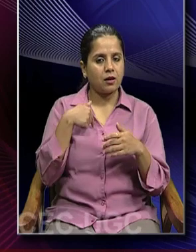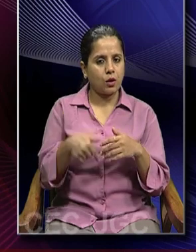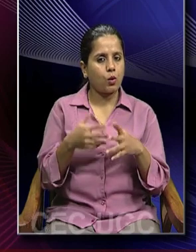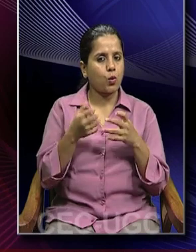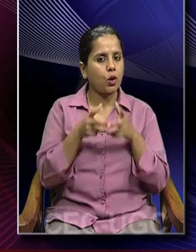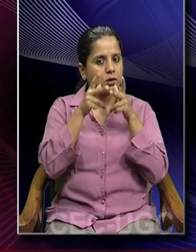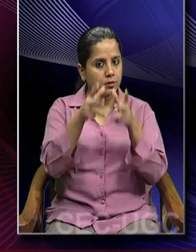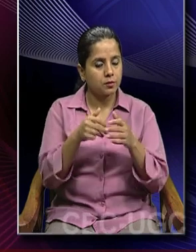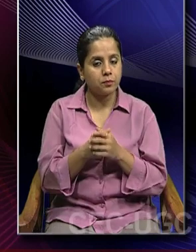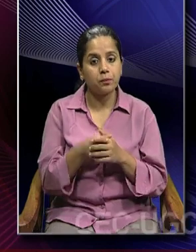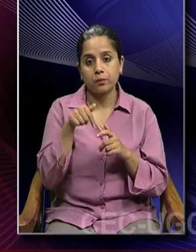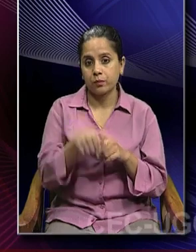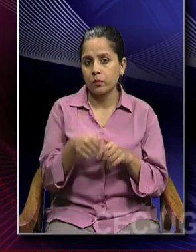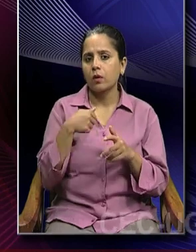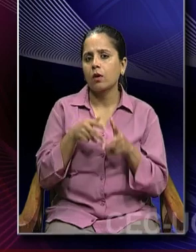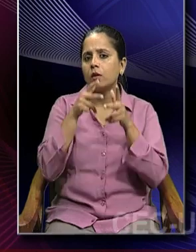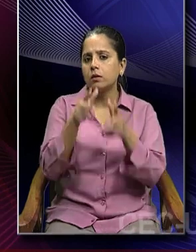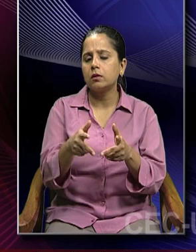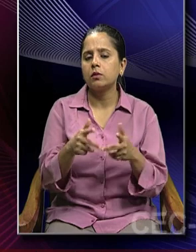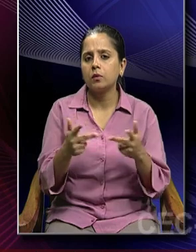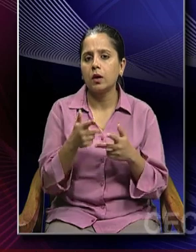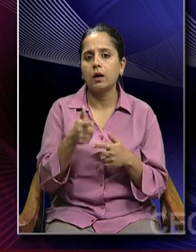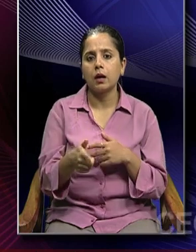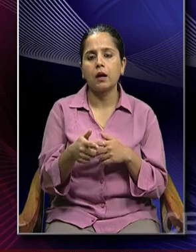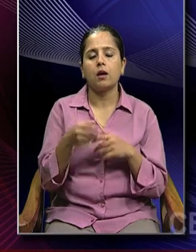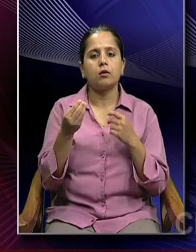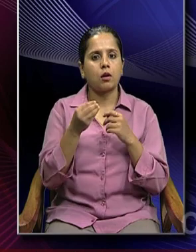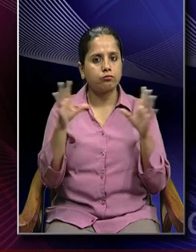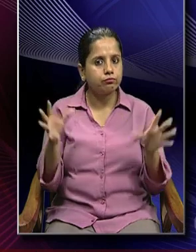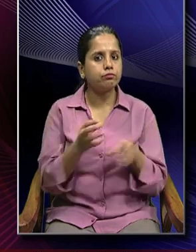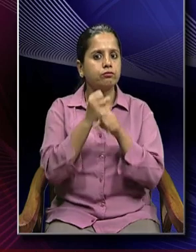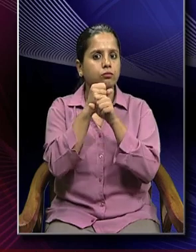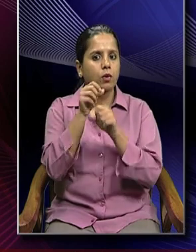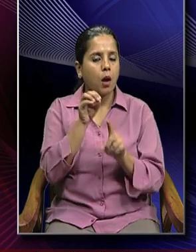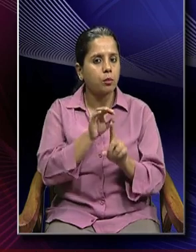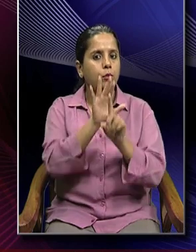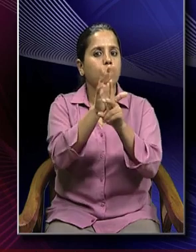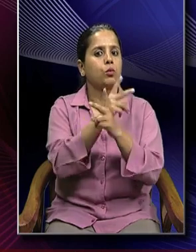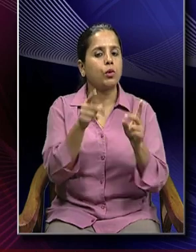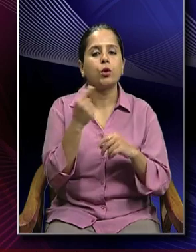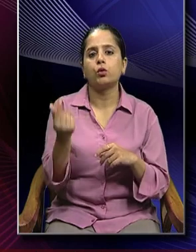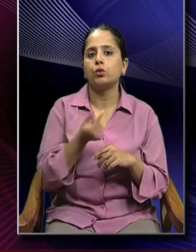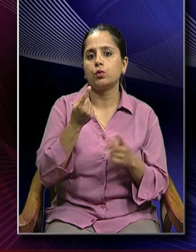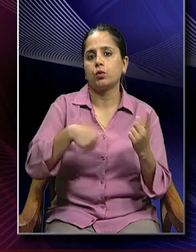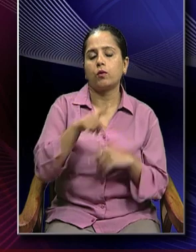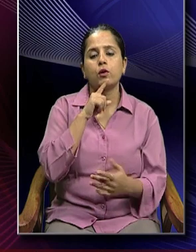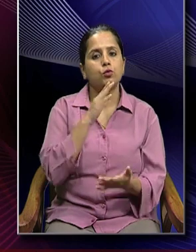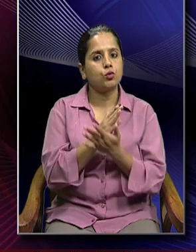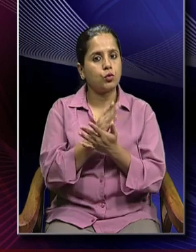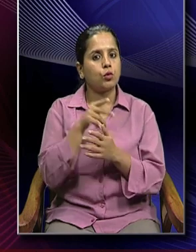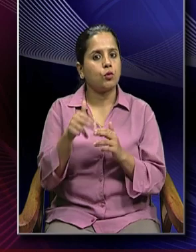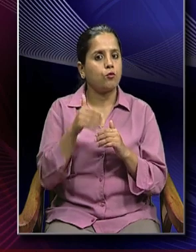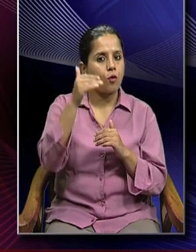you, but here I will be telling you the most comprehensive approach which is being used to ensure this